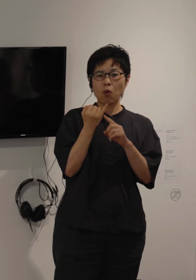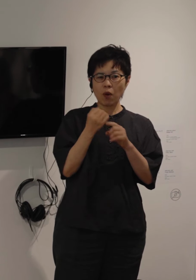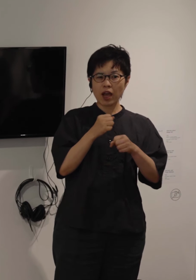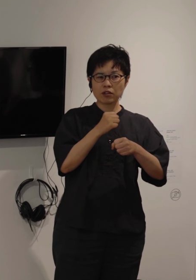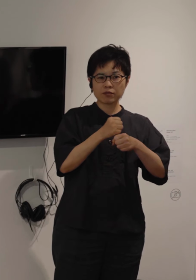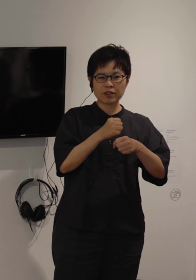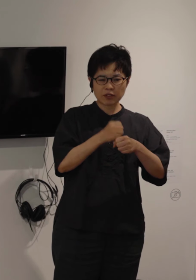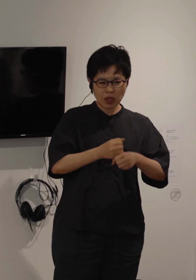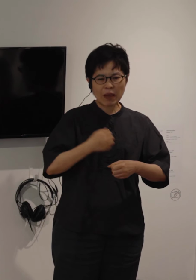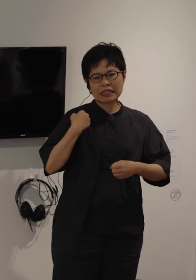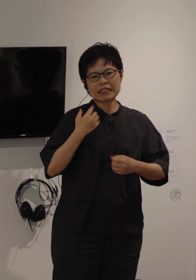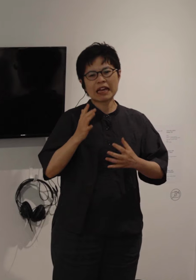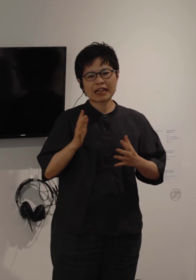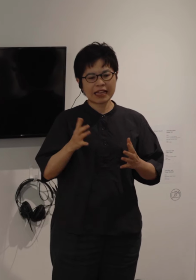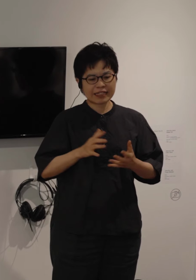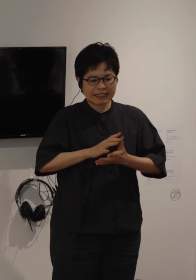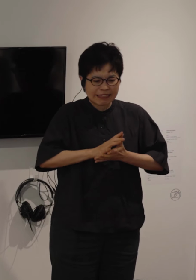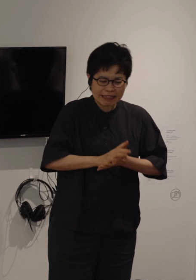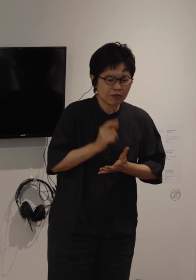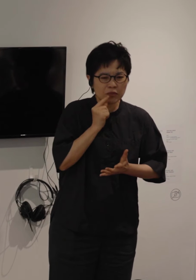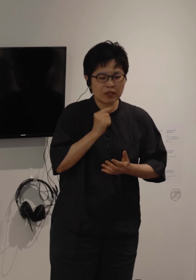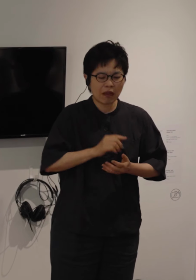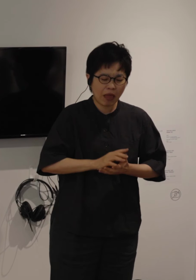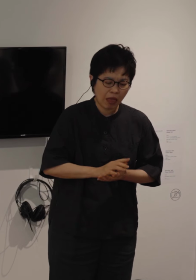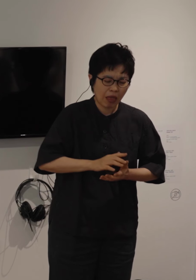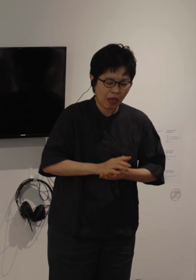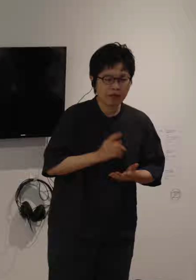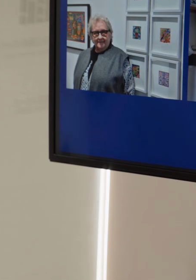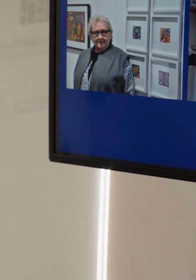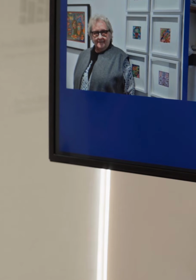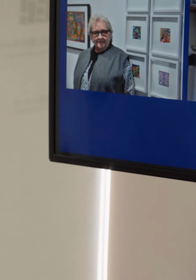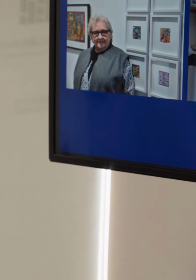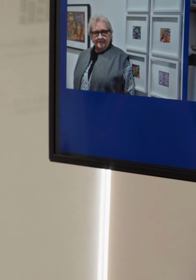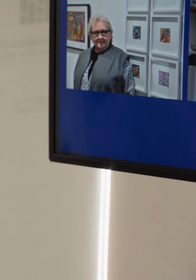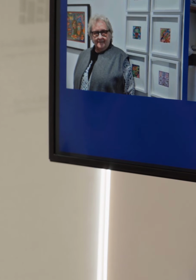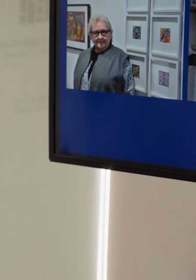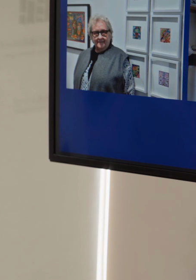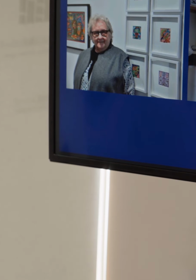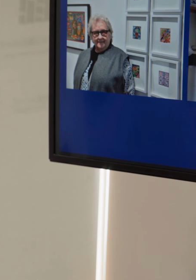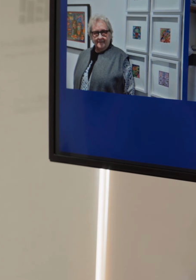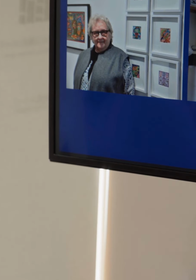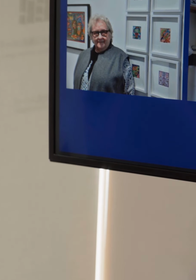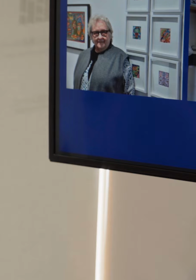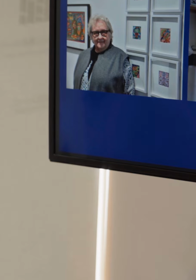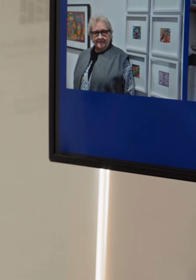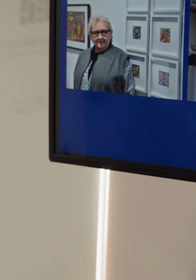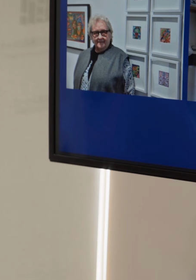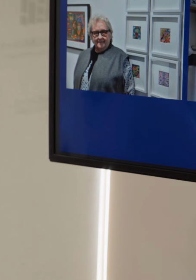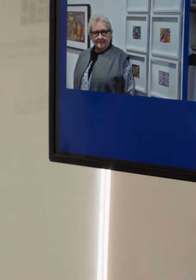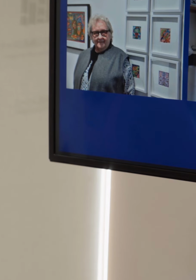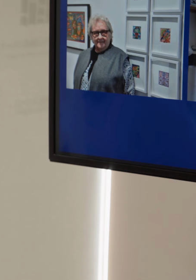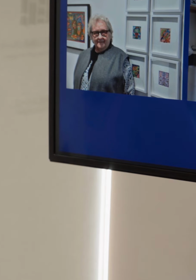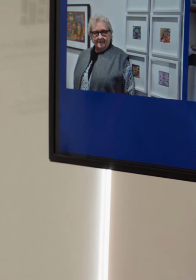very little strength to do things that we could do very easily. And with the pieces in the exhibition, they're made up